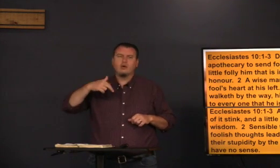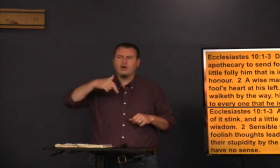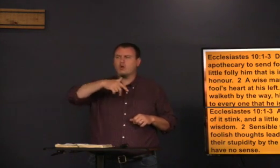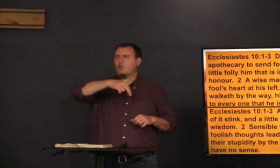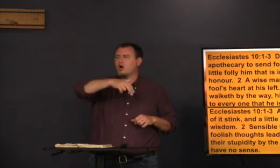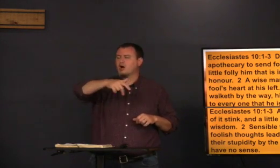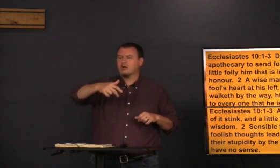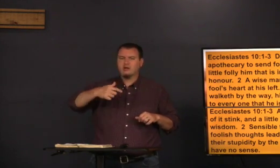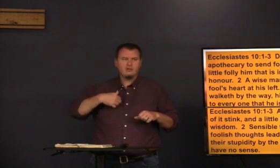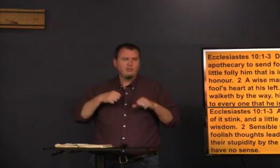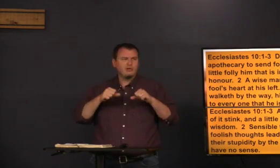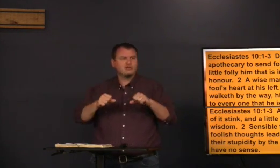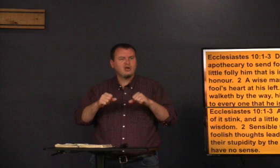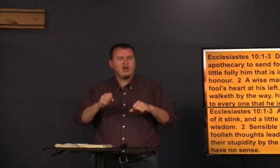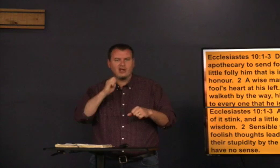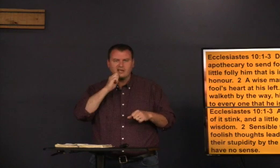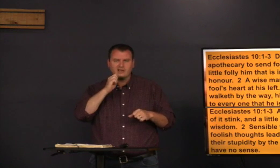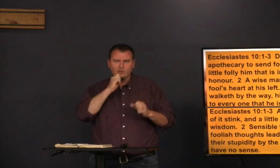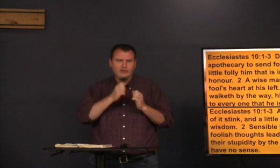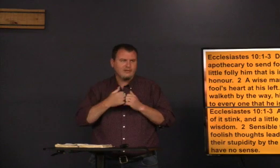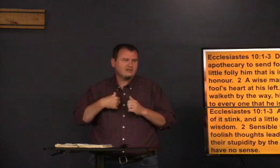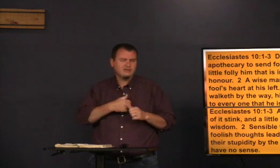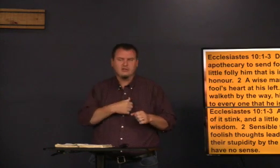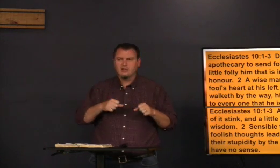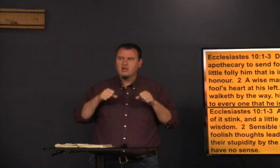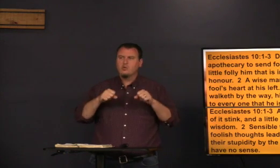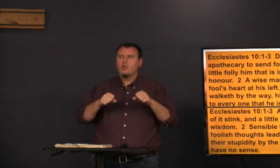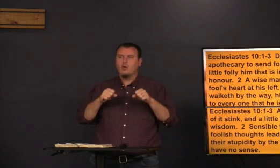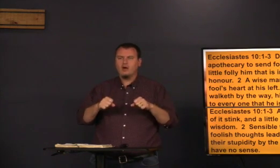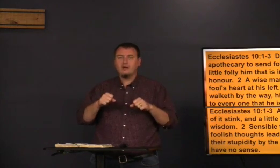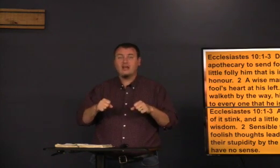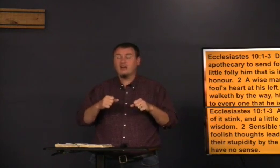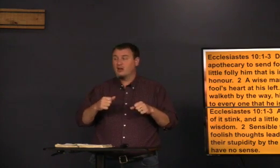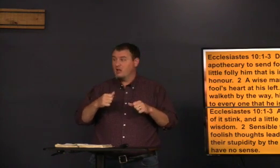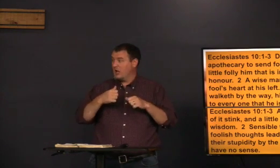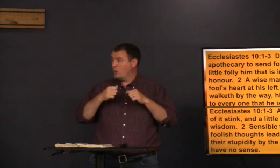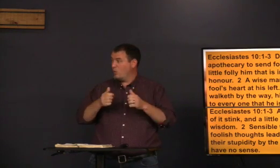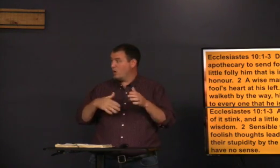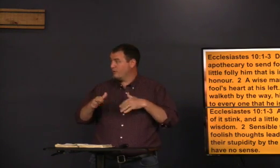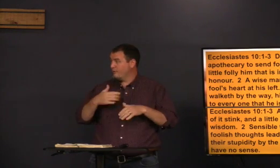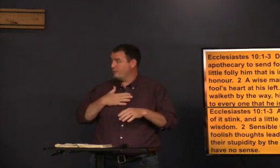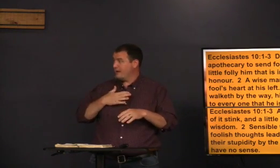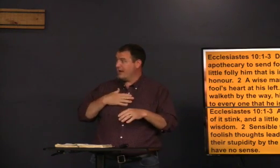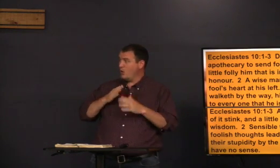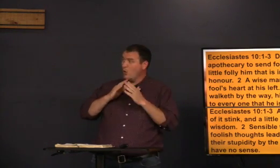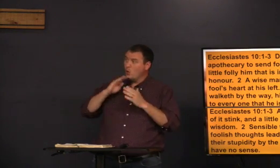on a walk, pushed along Ethan with us. We're walking down. I walked from my